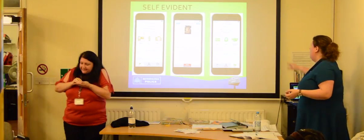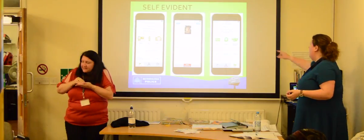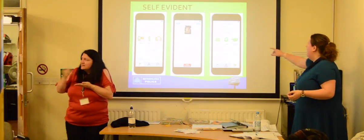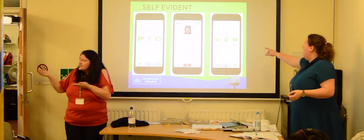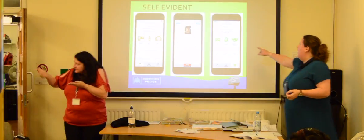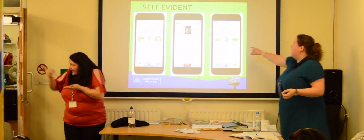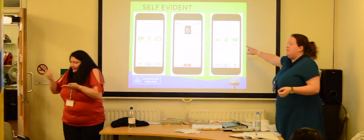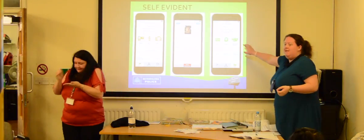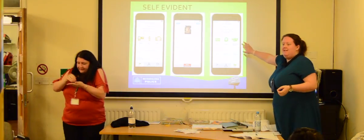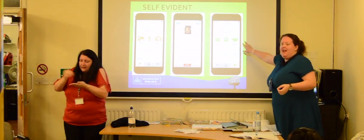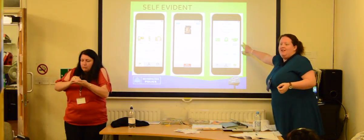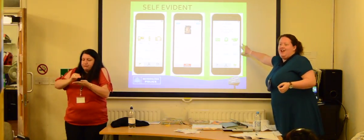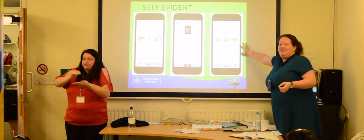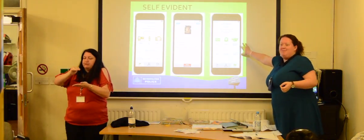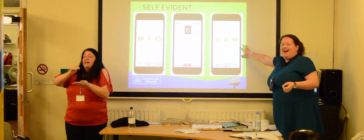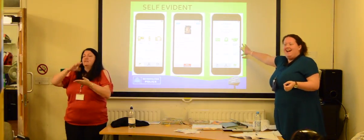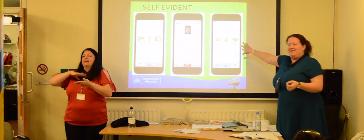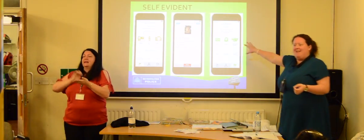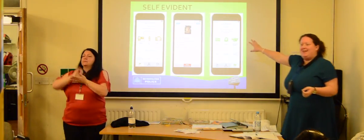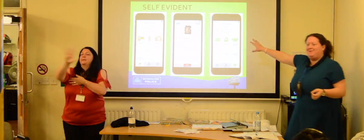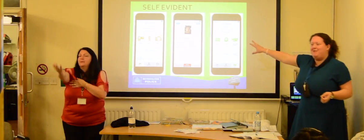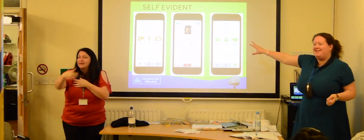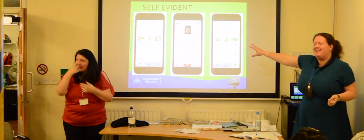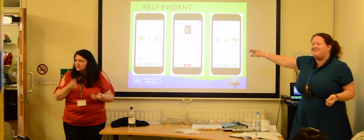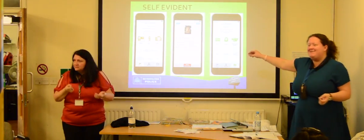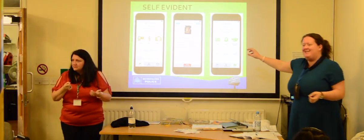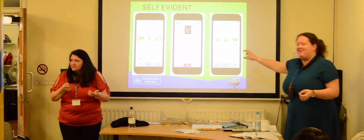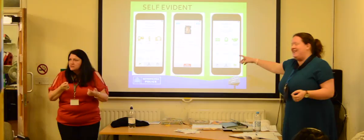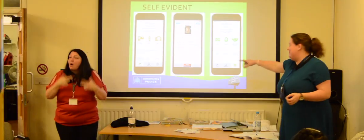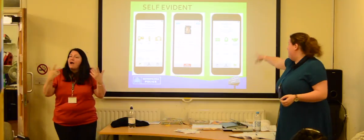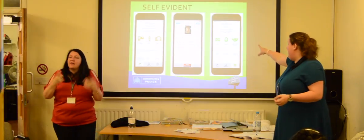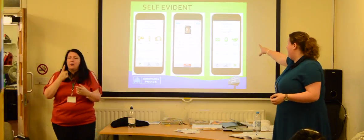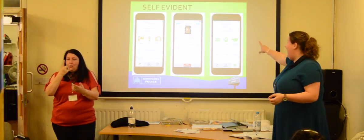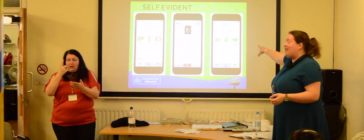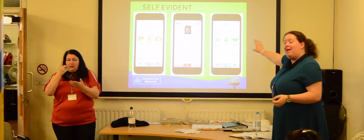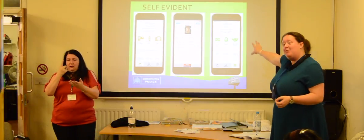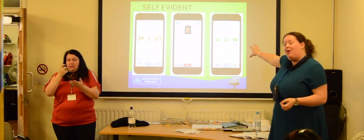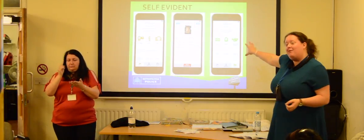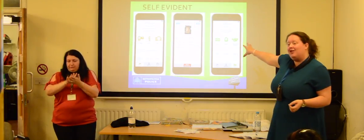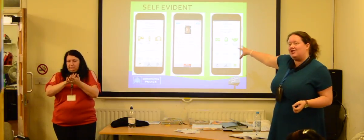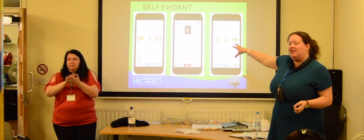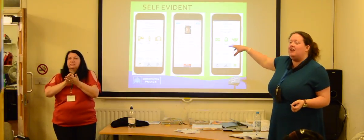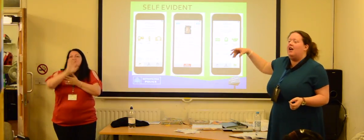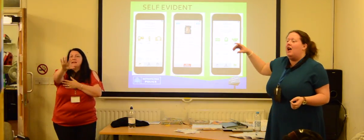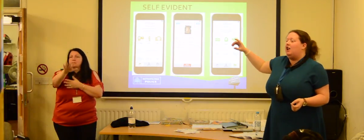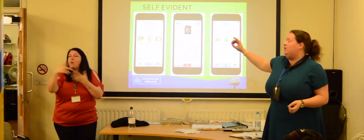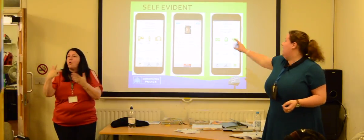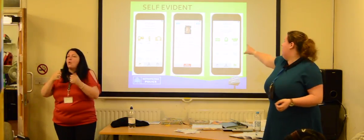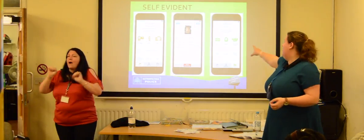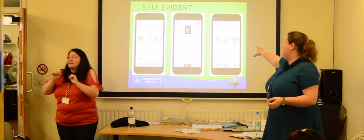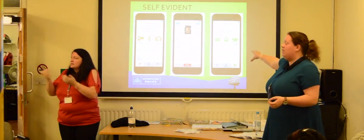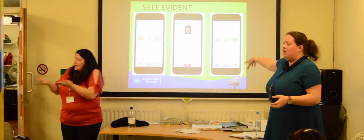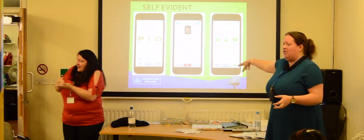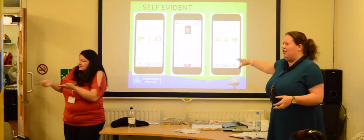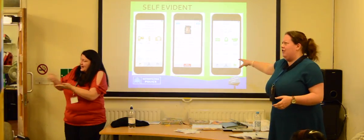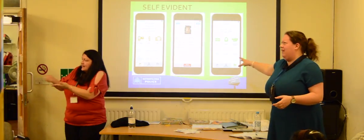And then this isn't a change the Met had them make before we bought into it, was adding a hate crime support function. And if you click on